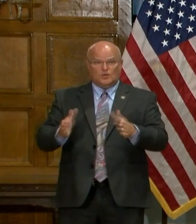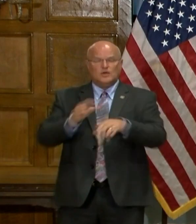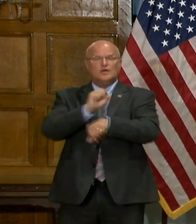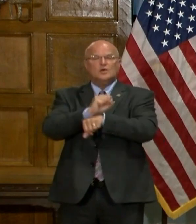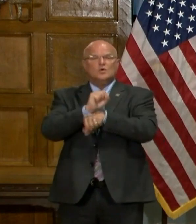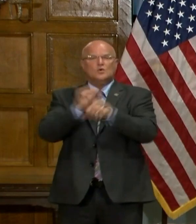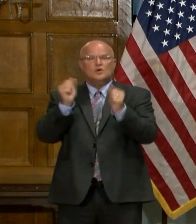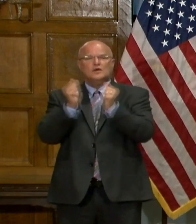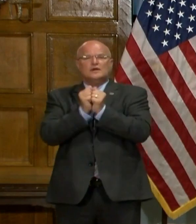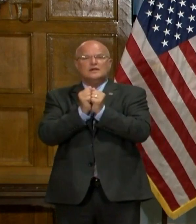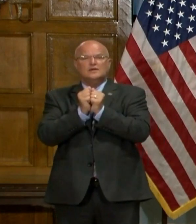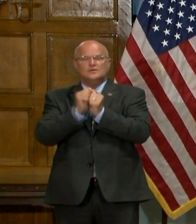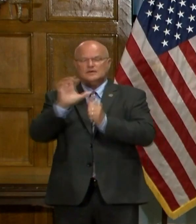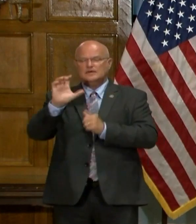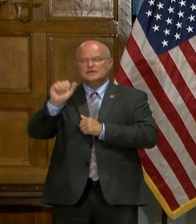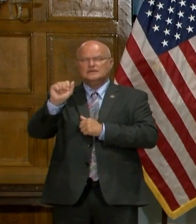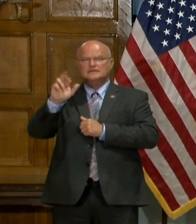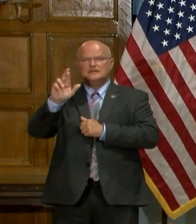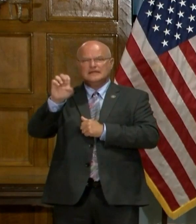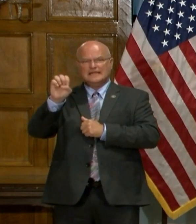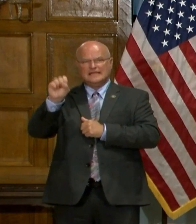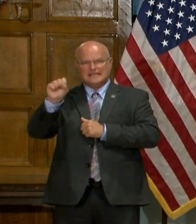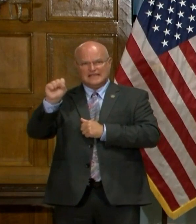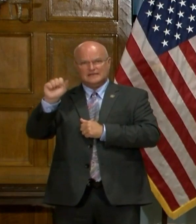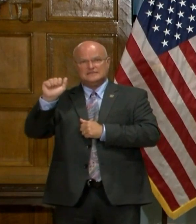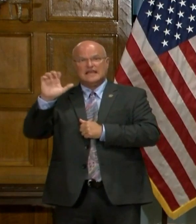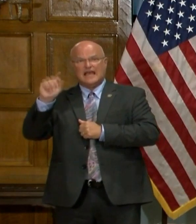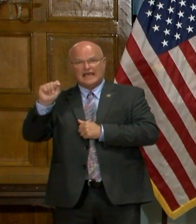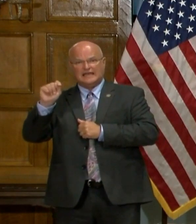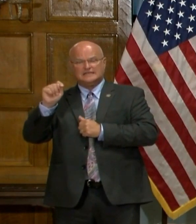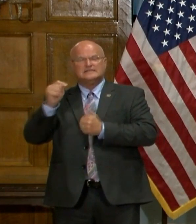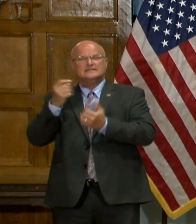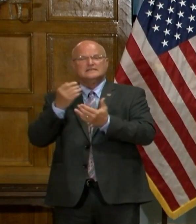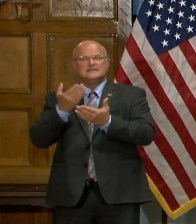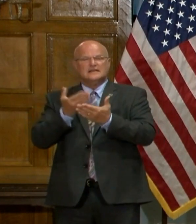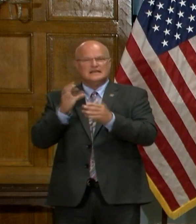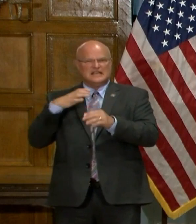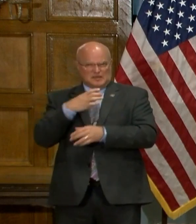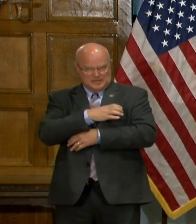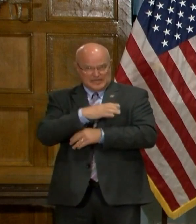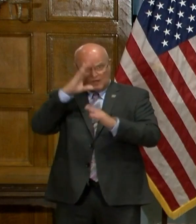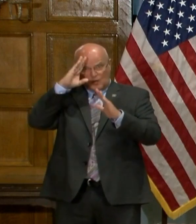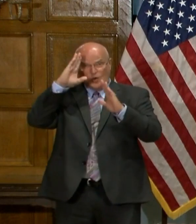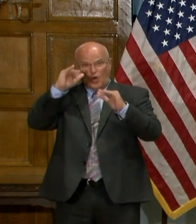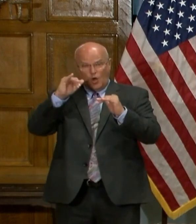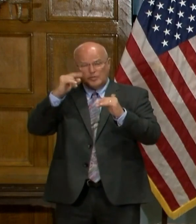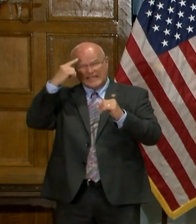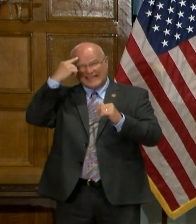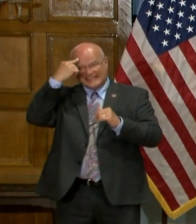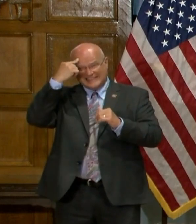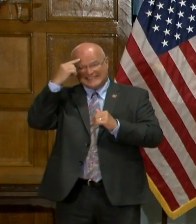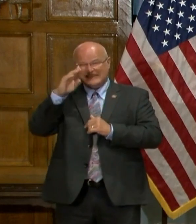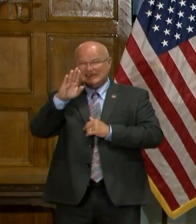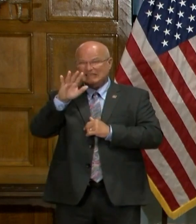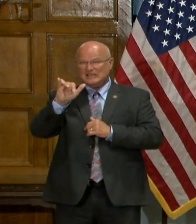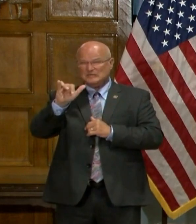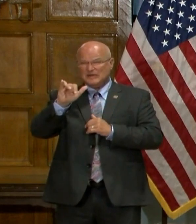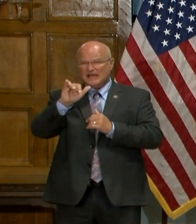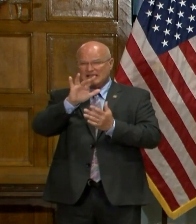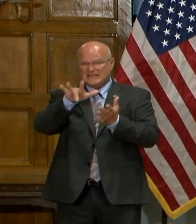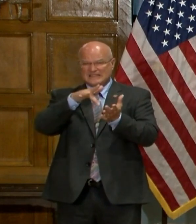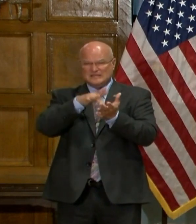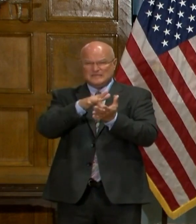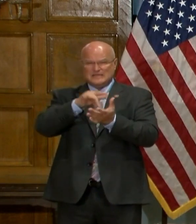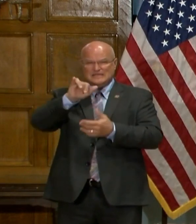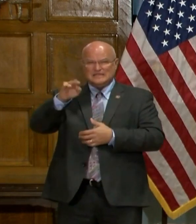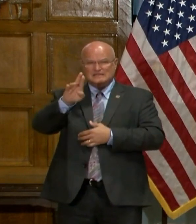working with the CARES Act Steering Committee to get the funding. So, we're hoping, I believe it is by